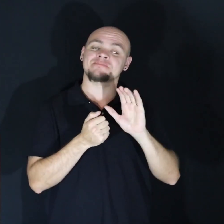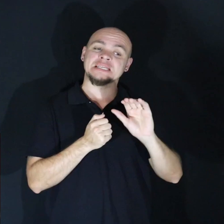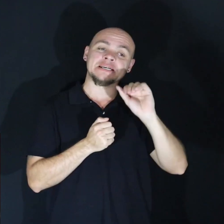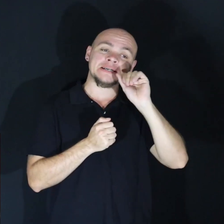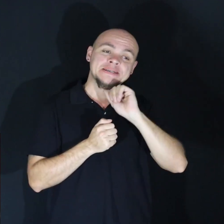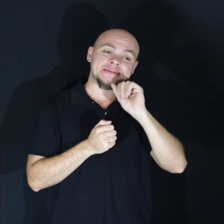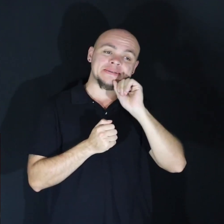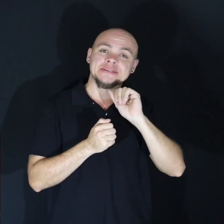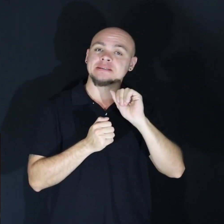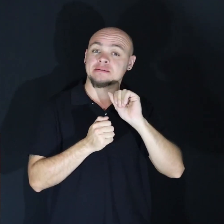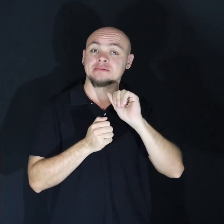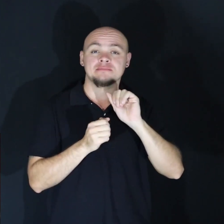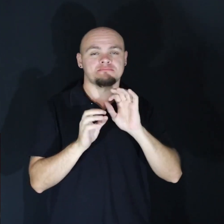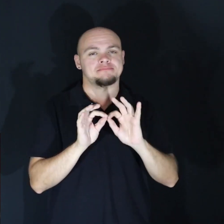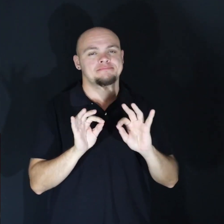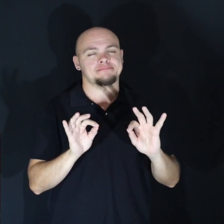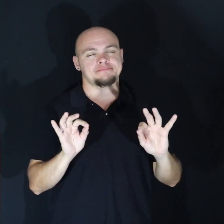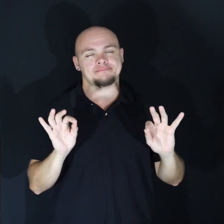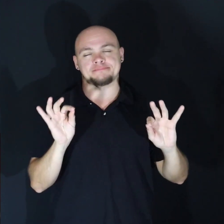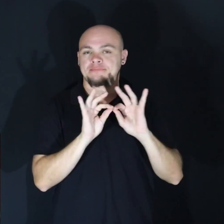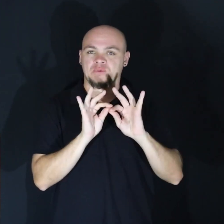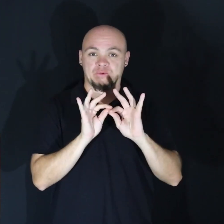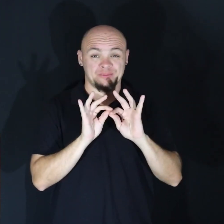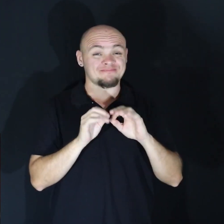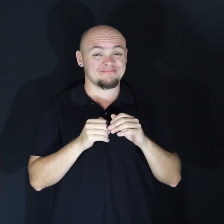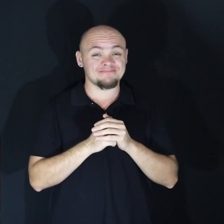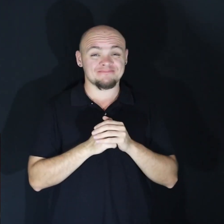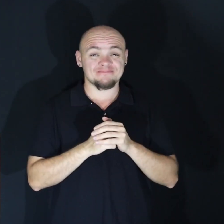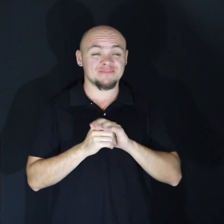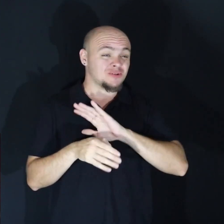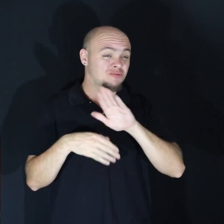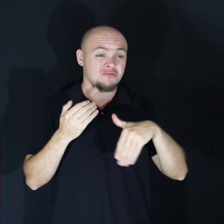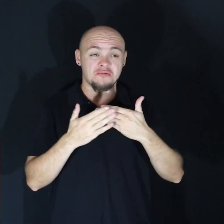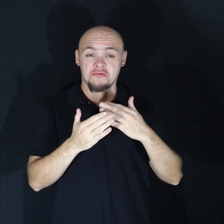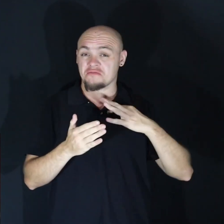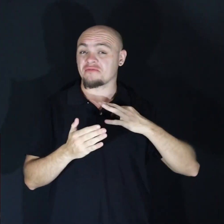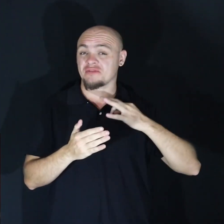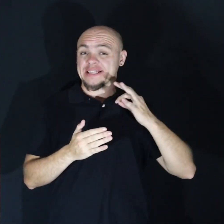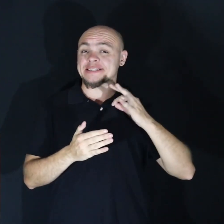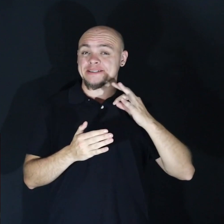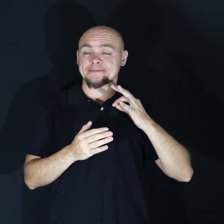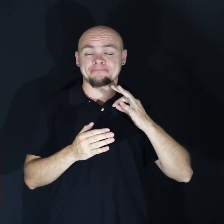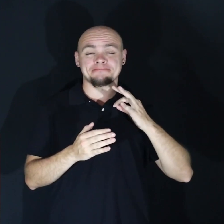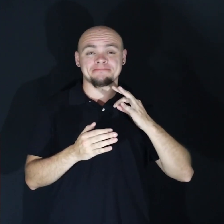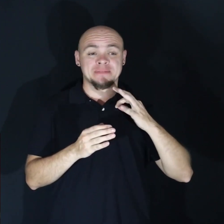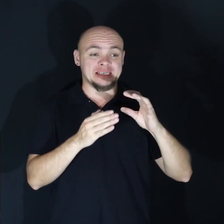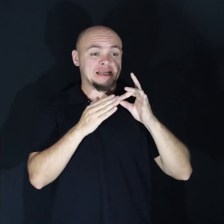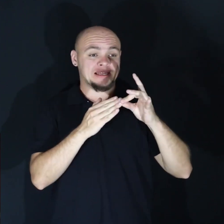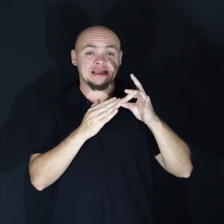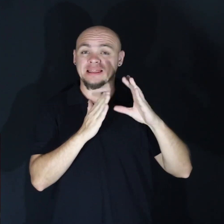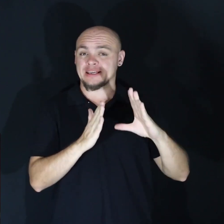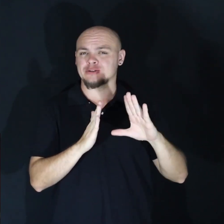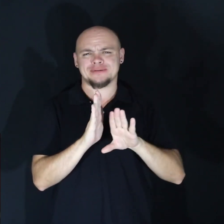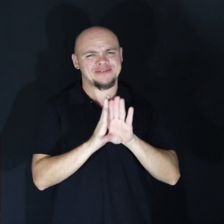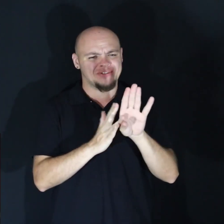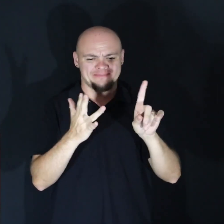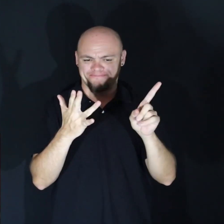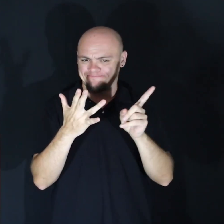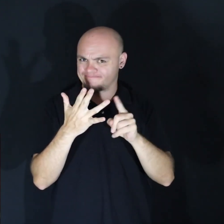skill will be vital, and it's essential that all volunteers or leaders need to develop.